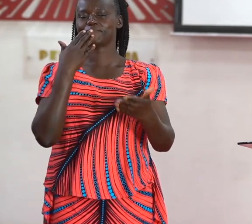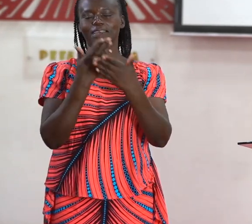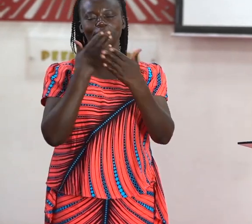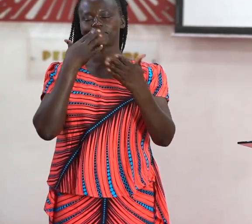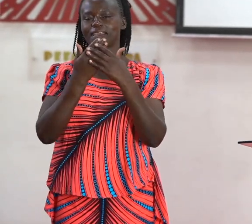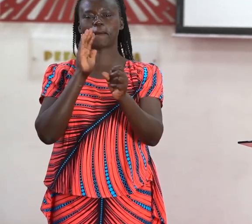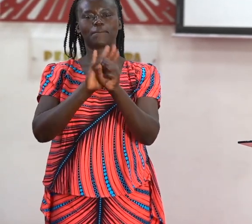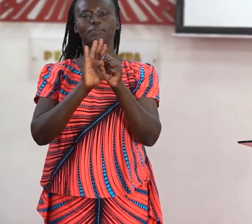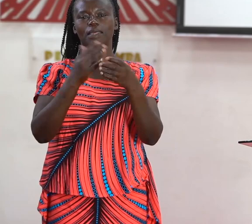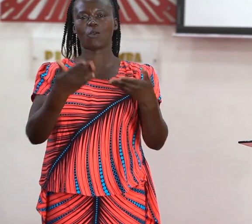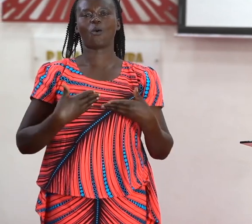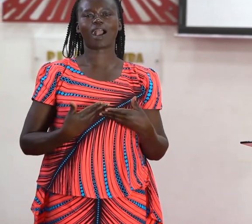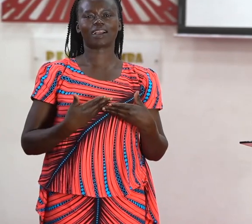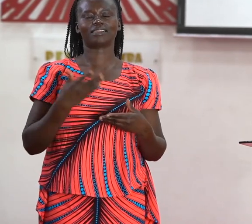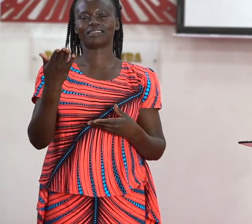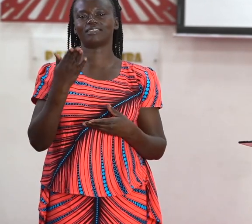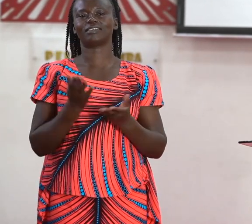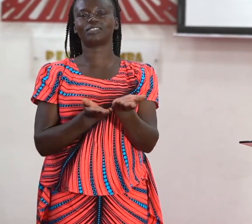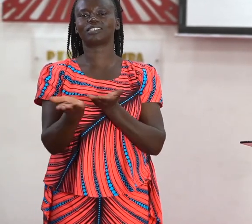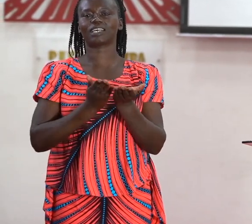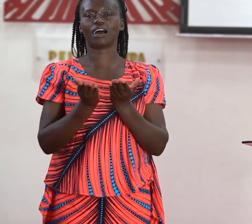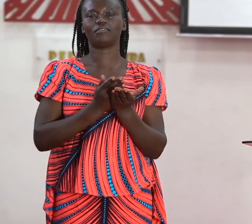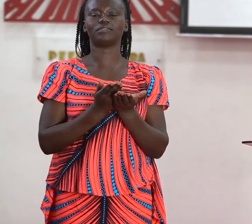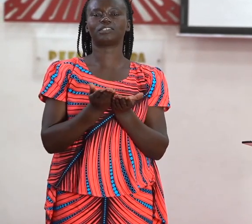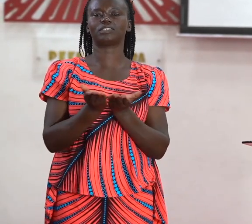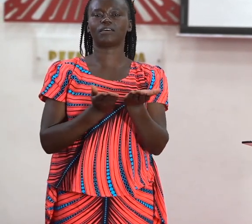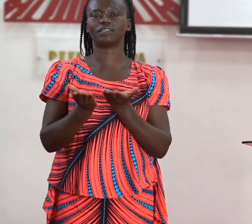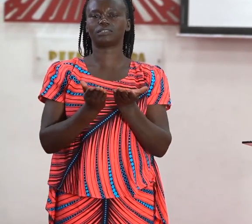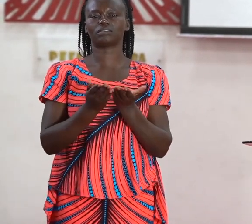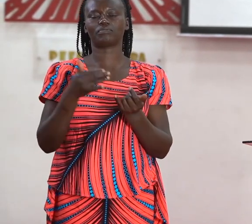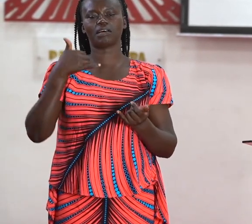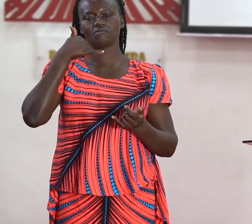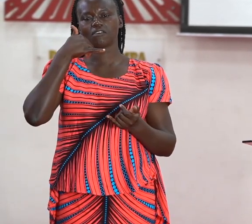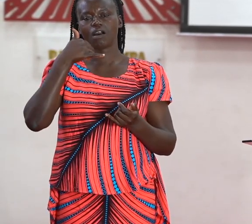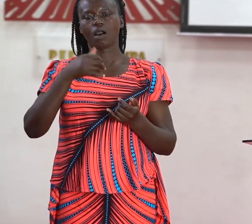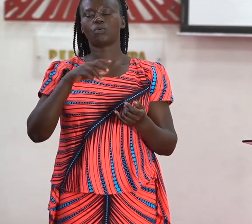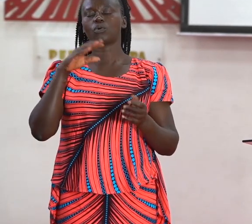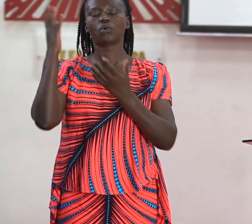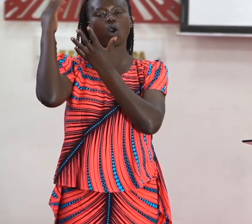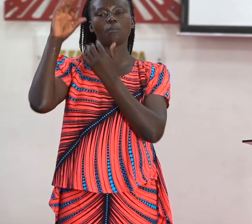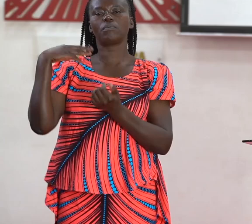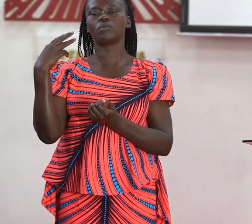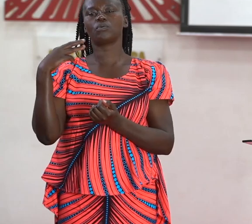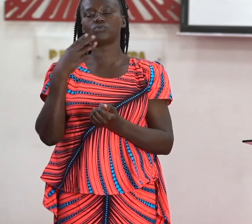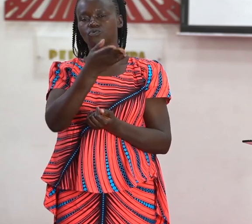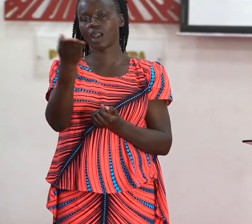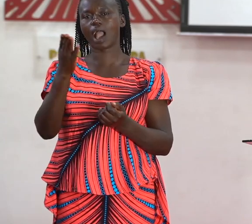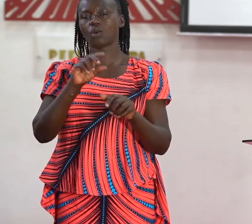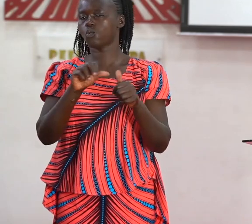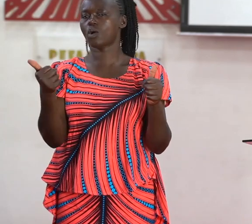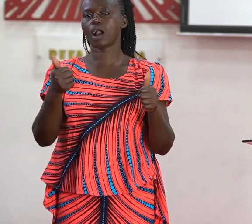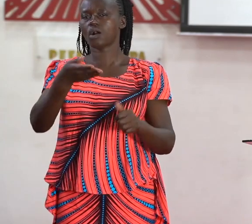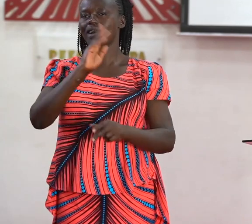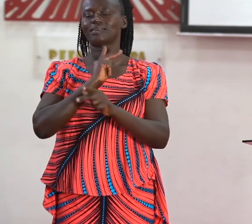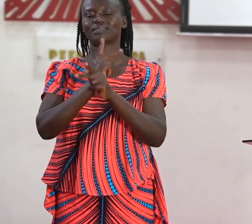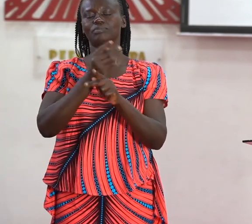much. Welcome to this online service. We hope you're well and God has kept you, even though we are in a season